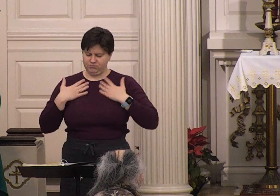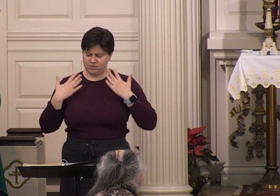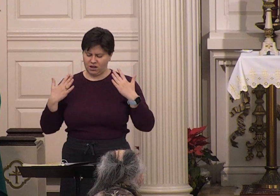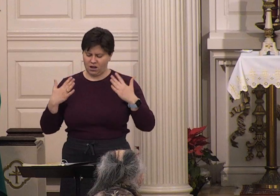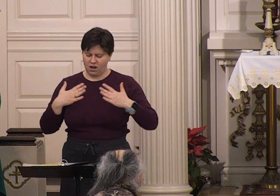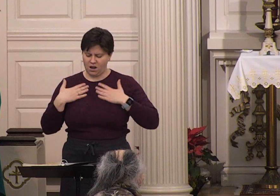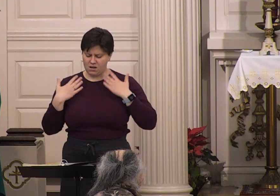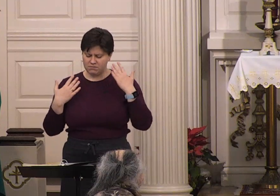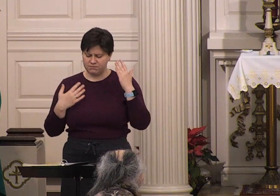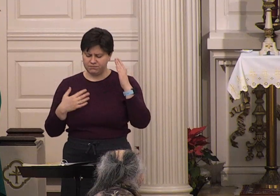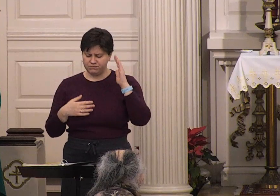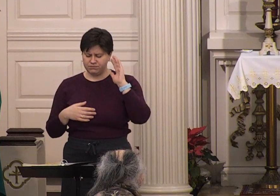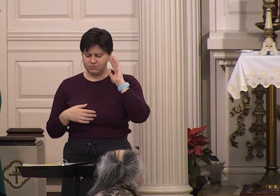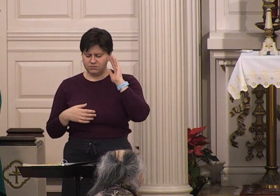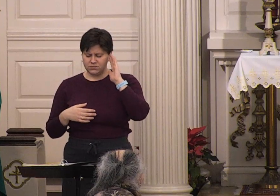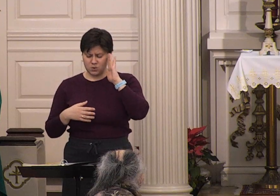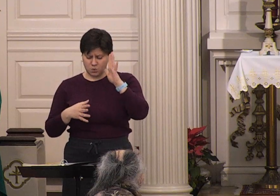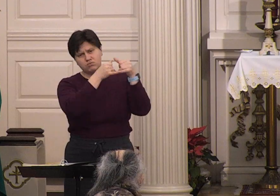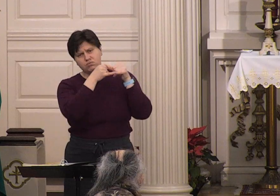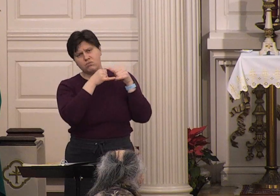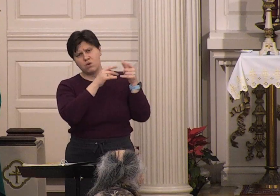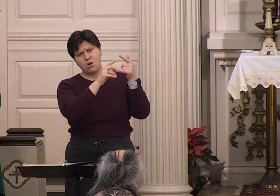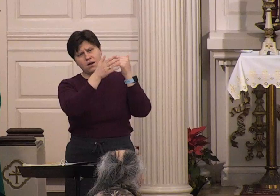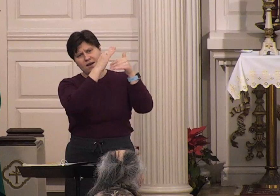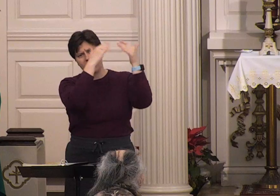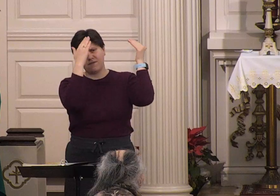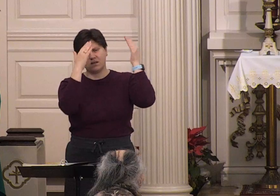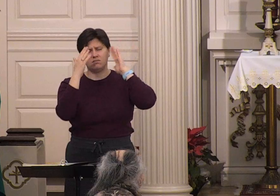reward will be great in heaven."